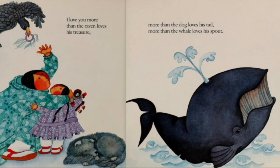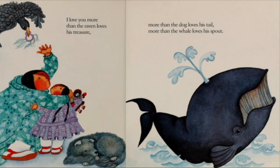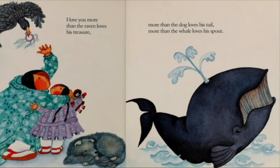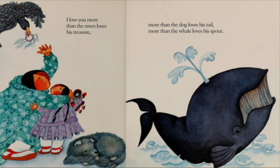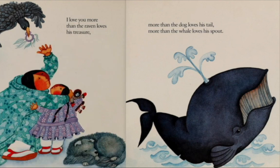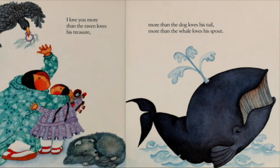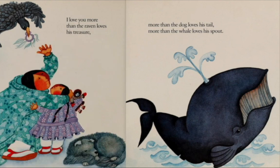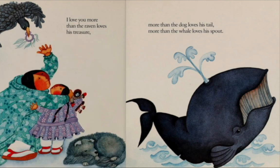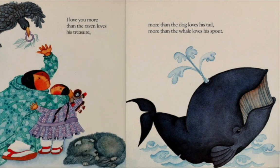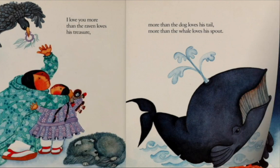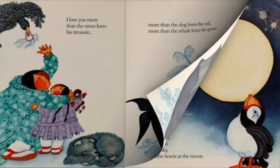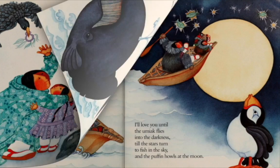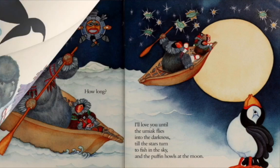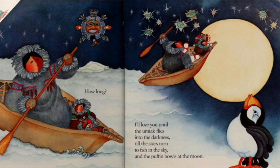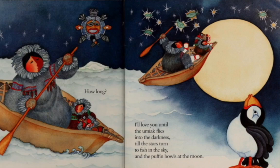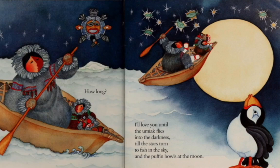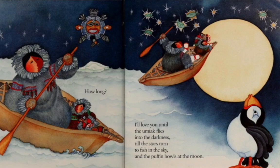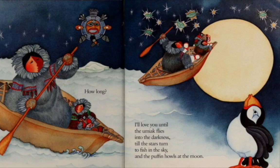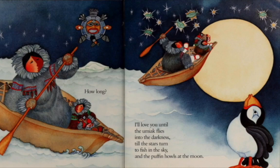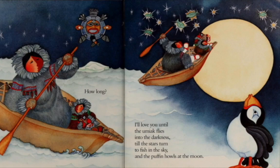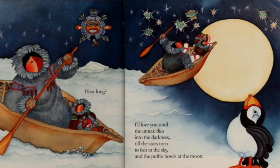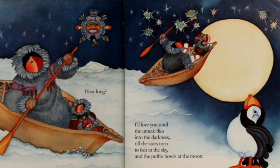whale loves his spout.